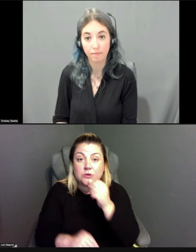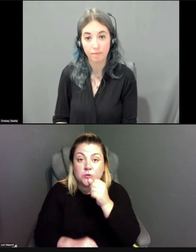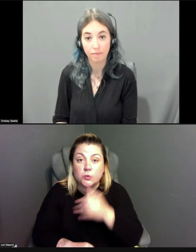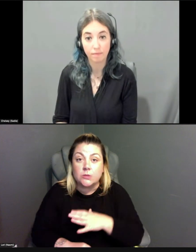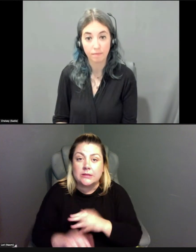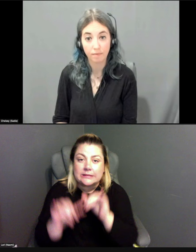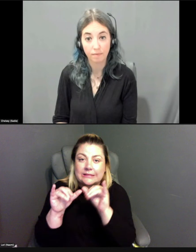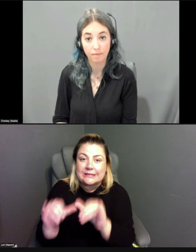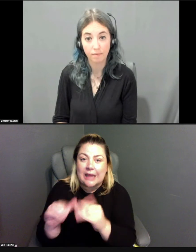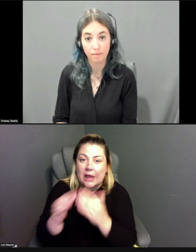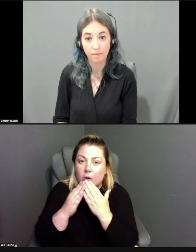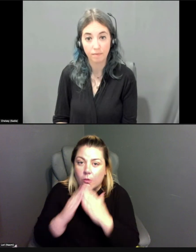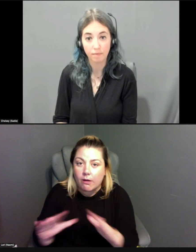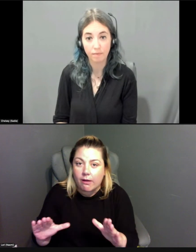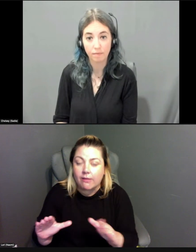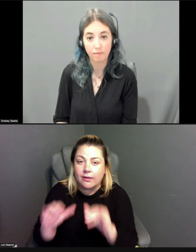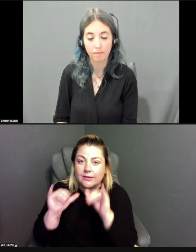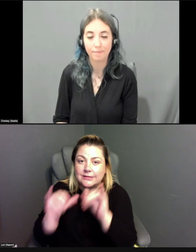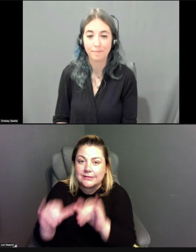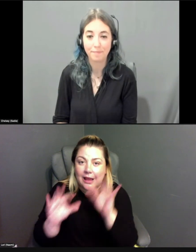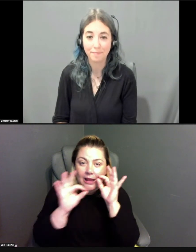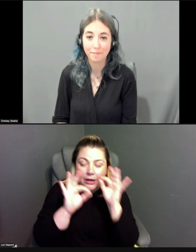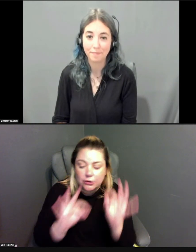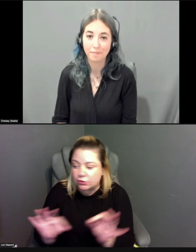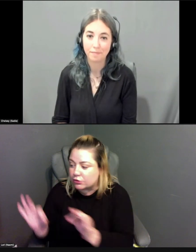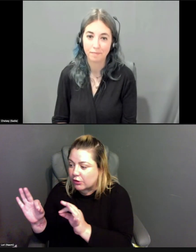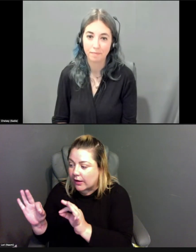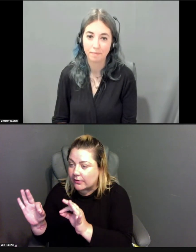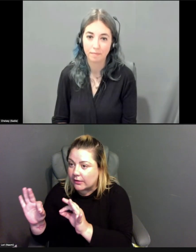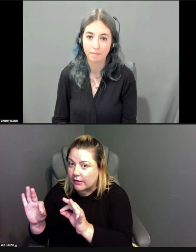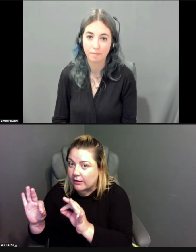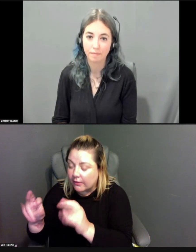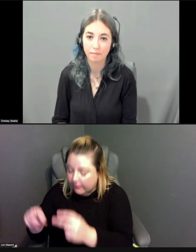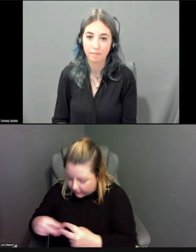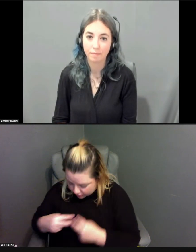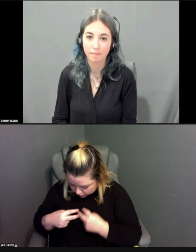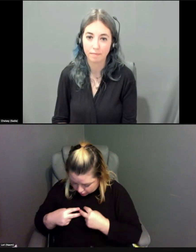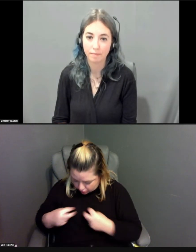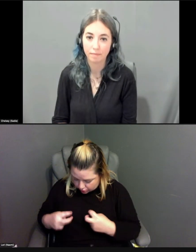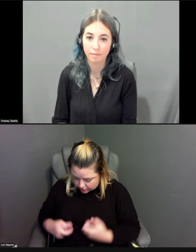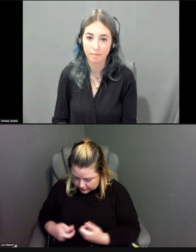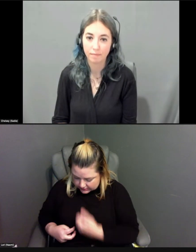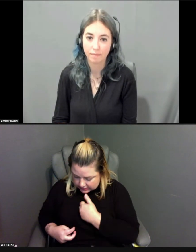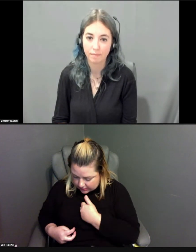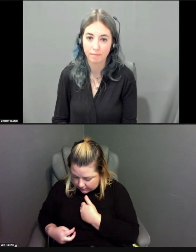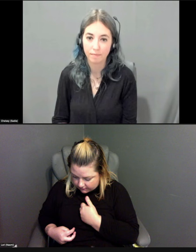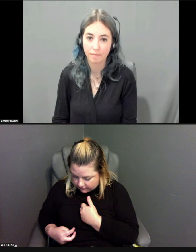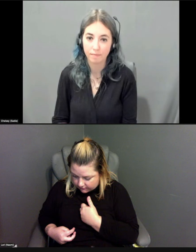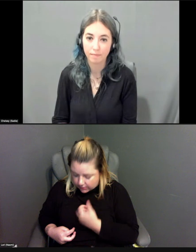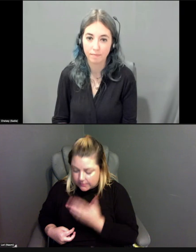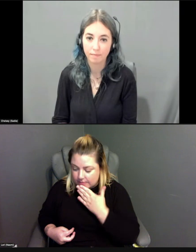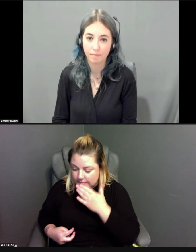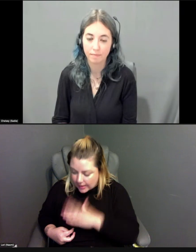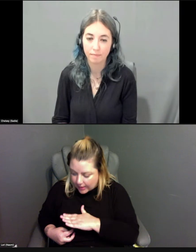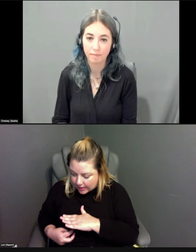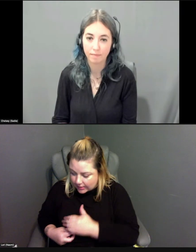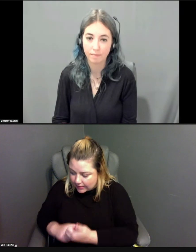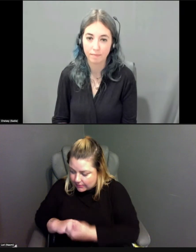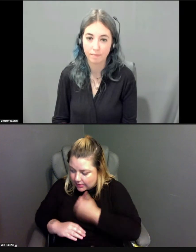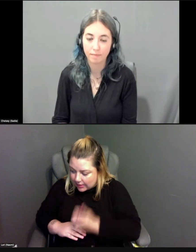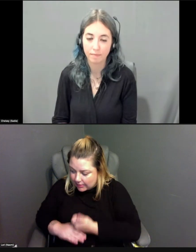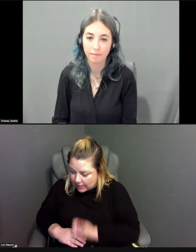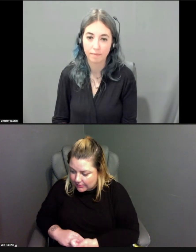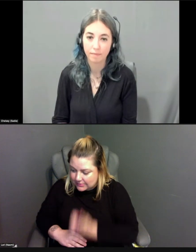like so caught up in the problems with our individual selves and like why those things are bad and our fault,